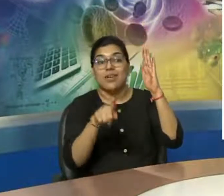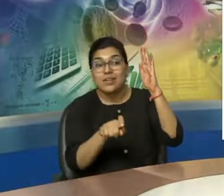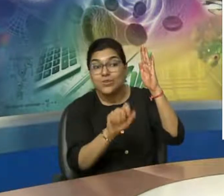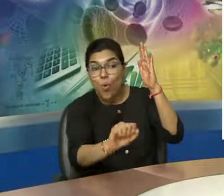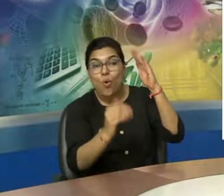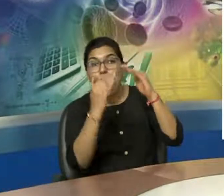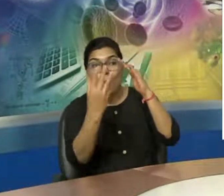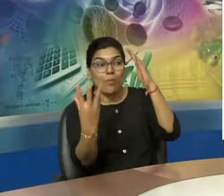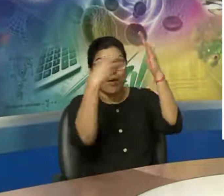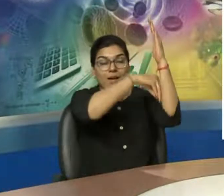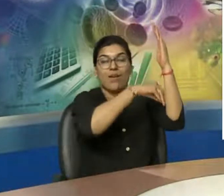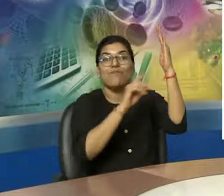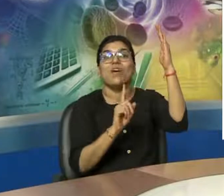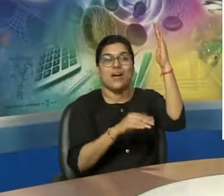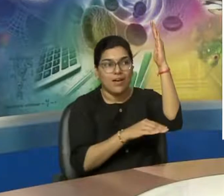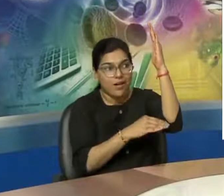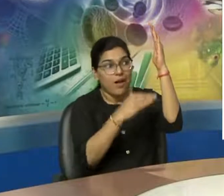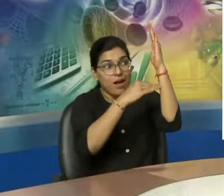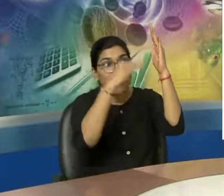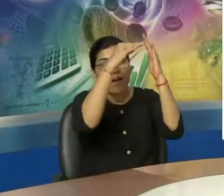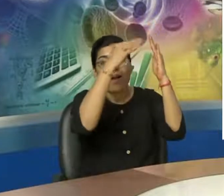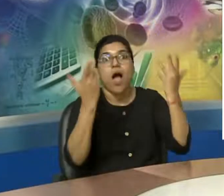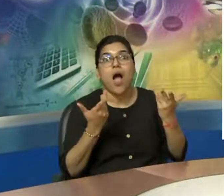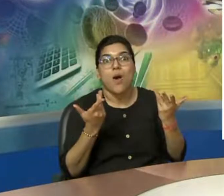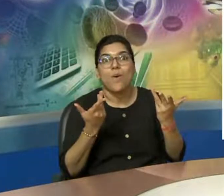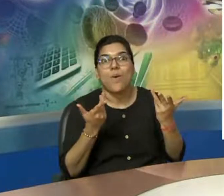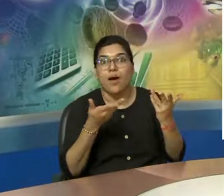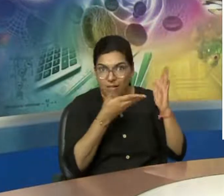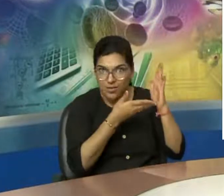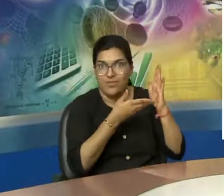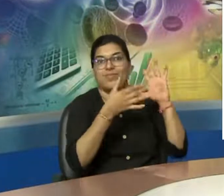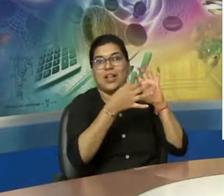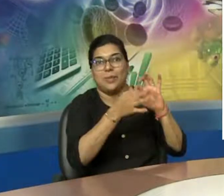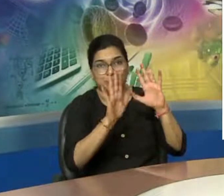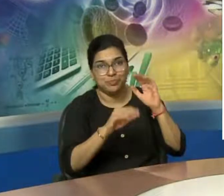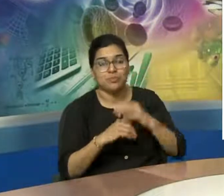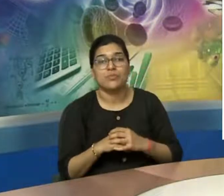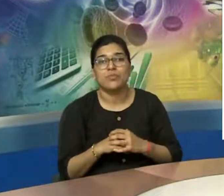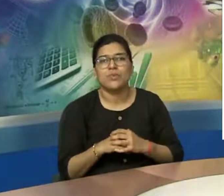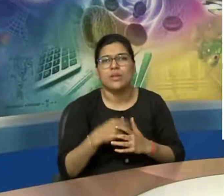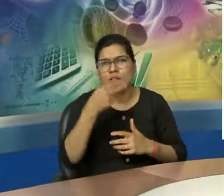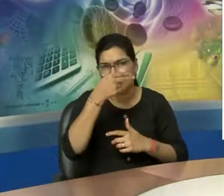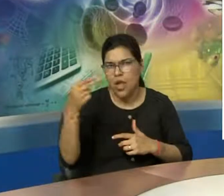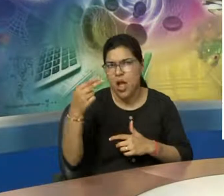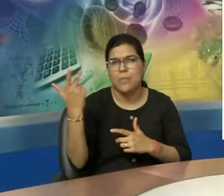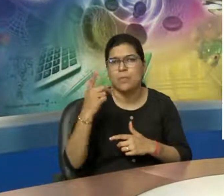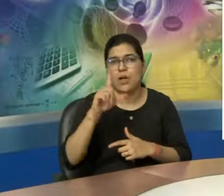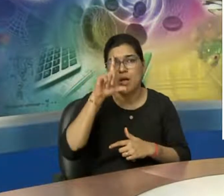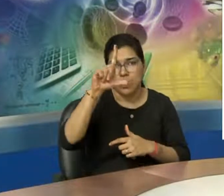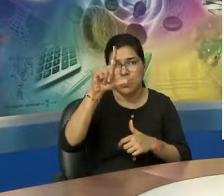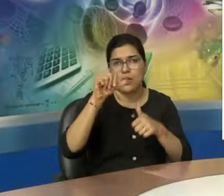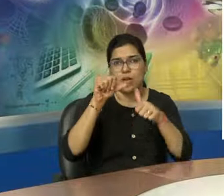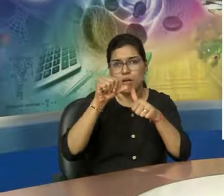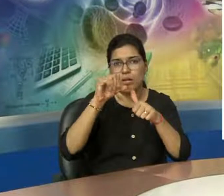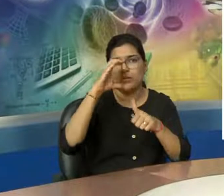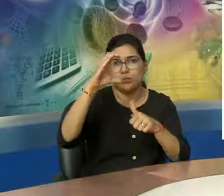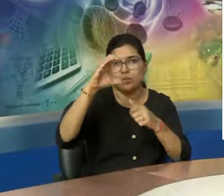surface of the leaf for feeding. And the white grub's trophic niche is the root of the tree.